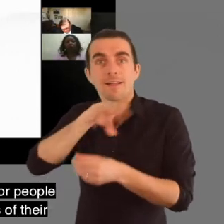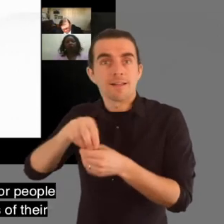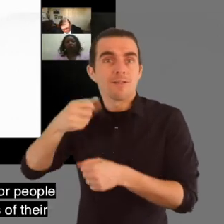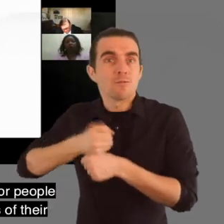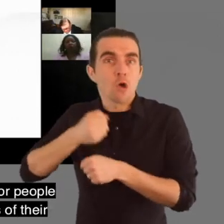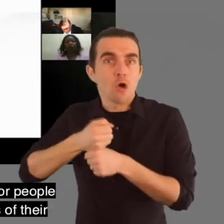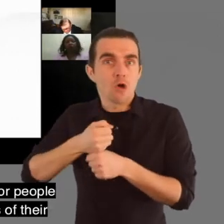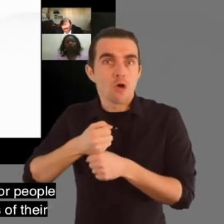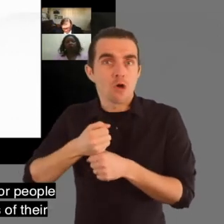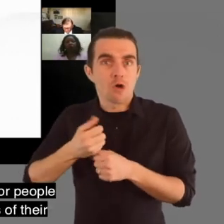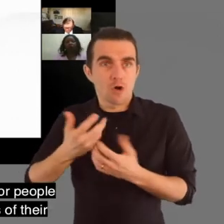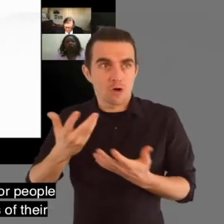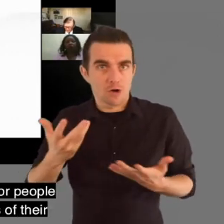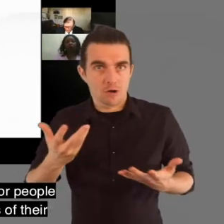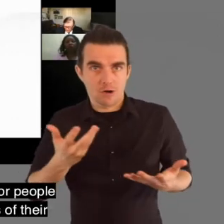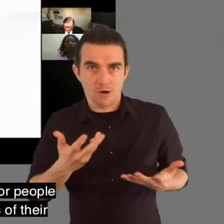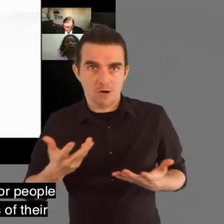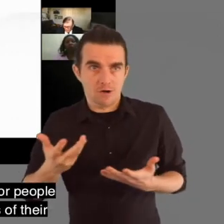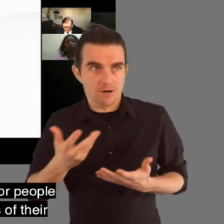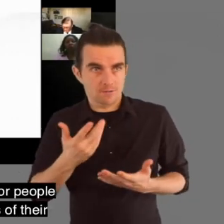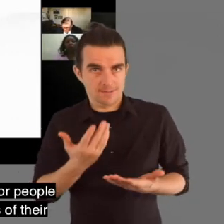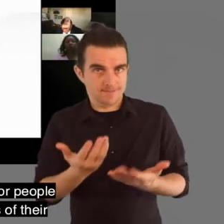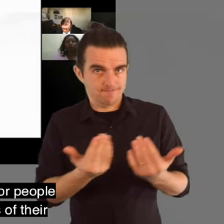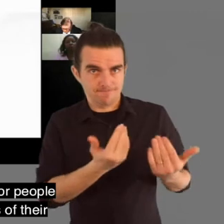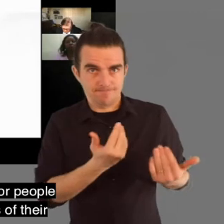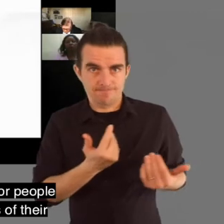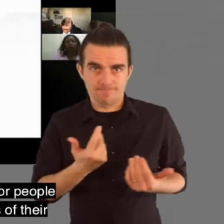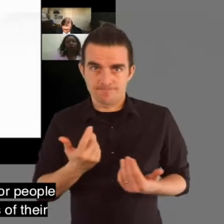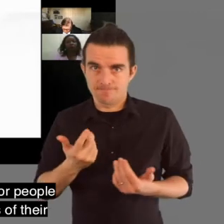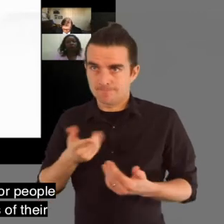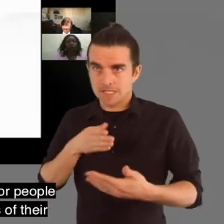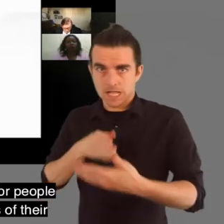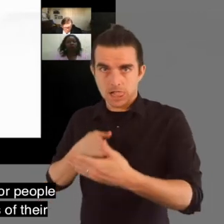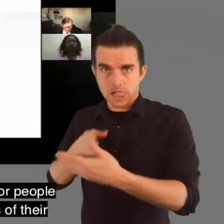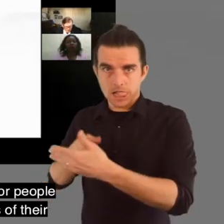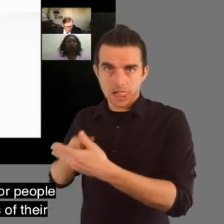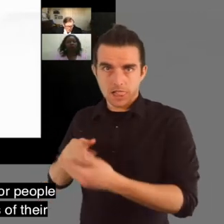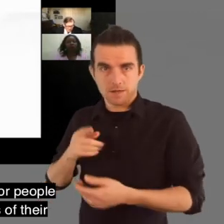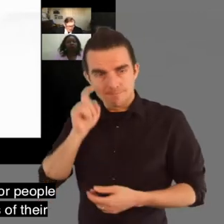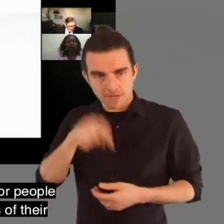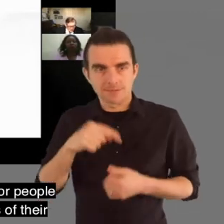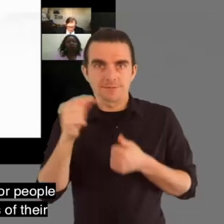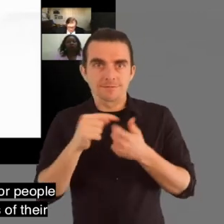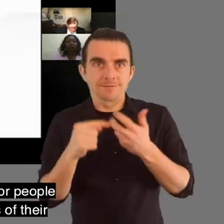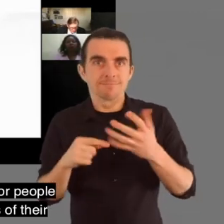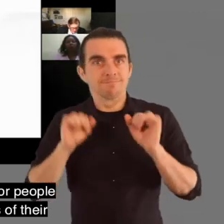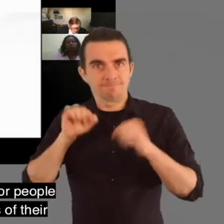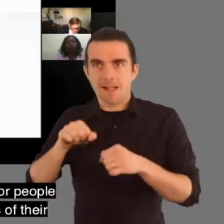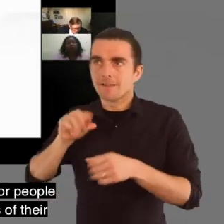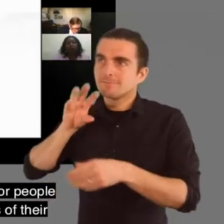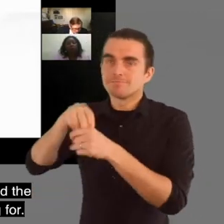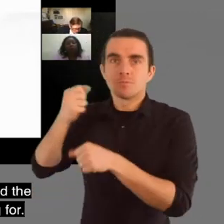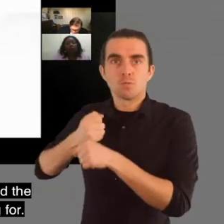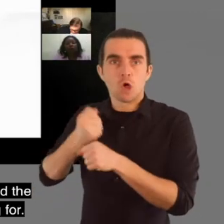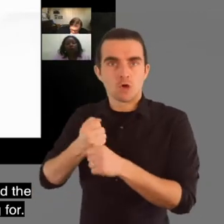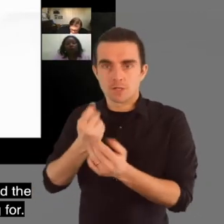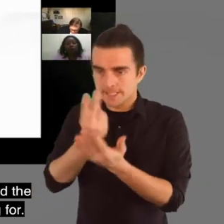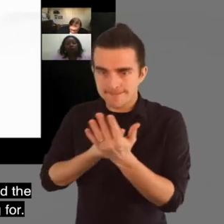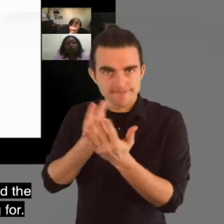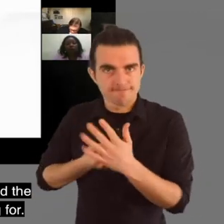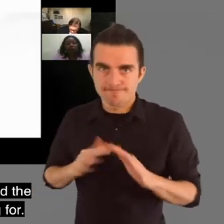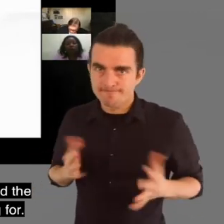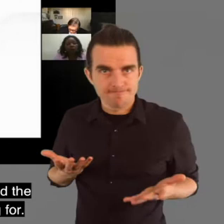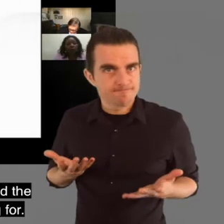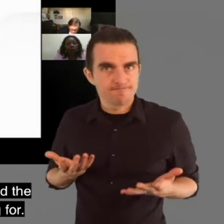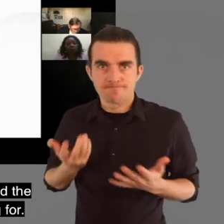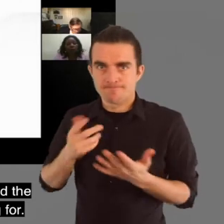Even if somebody wants to look for people with disability to be employees of their organization, it is